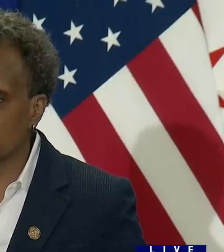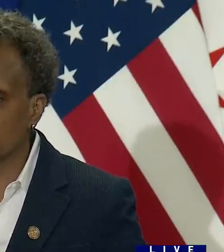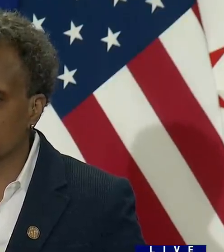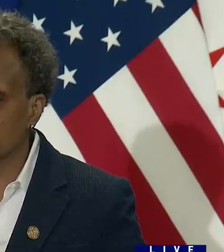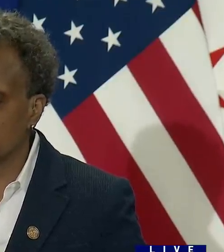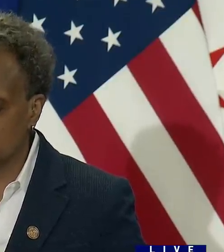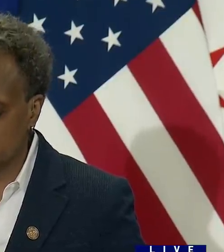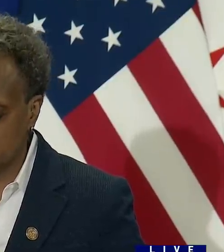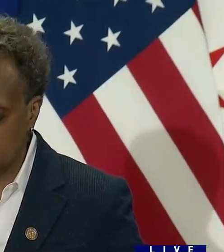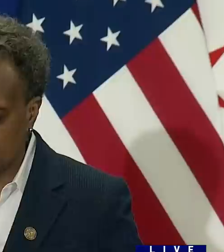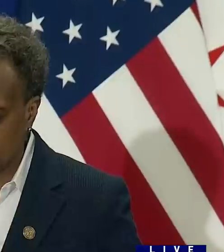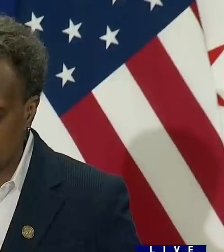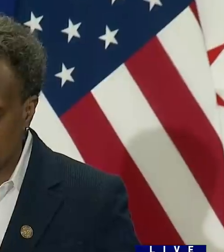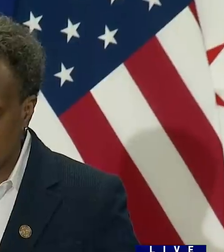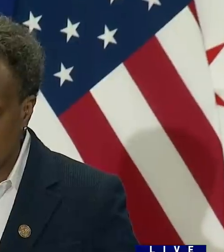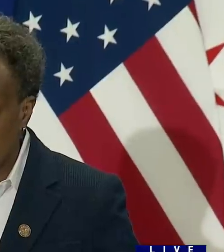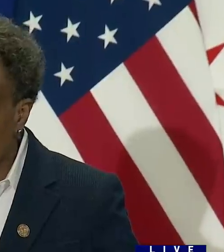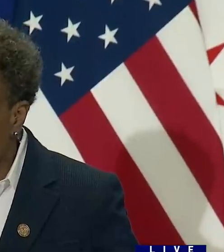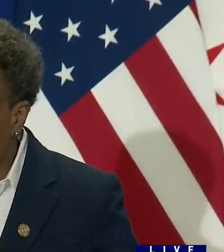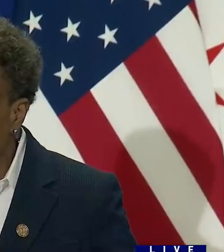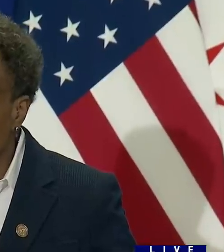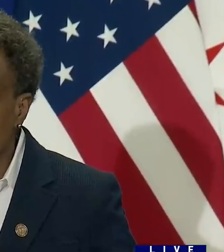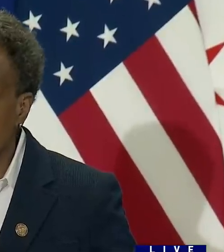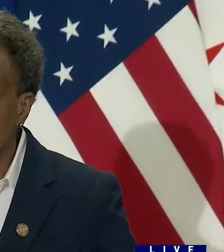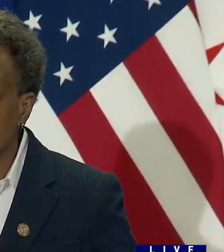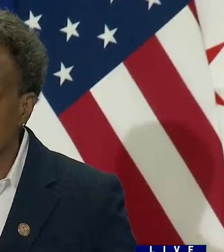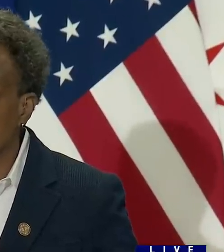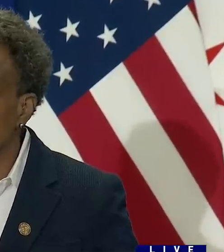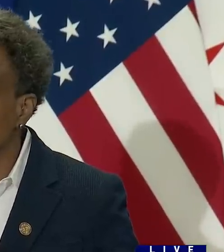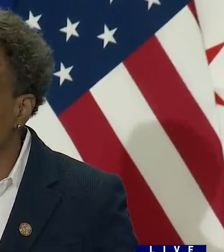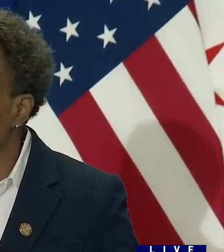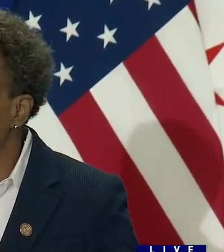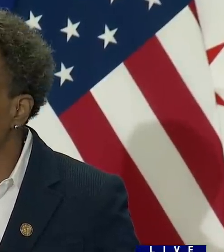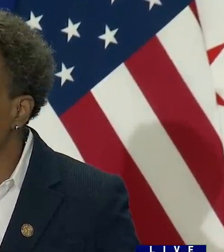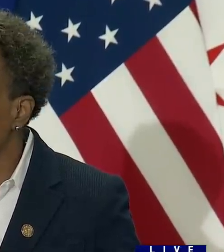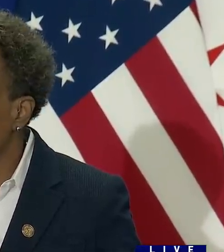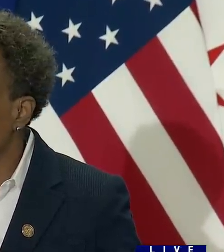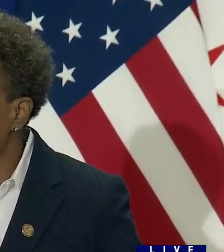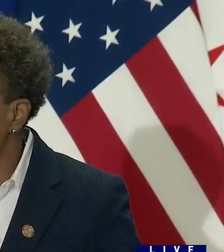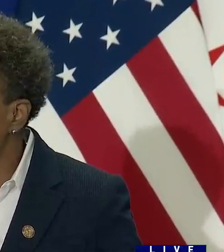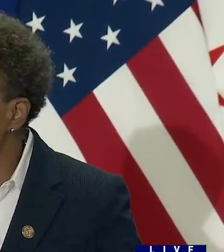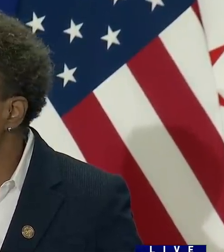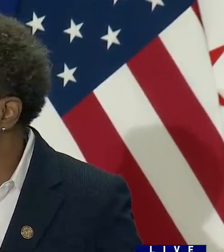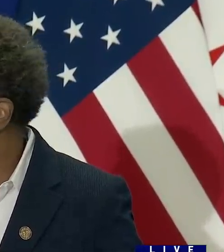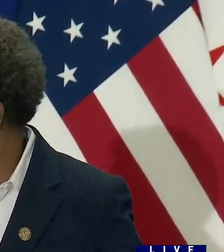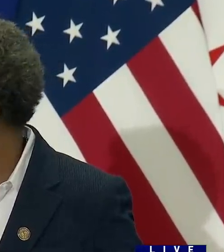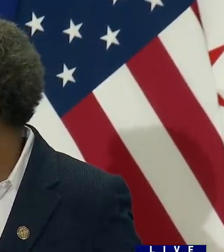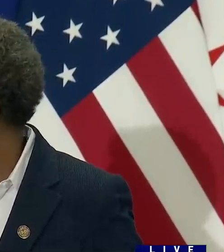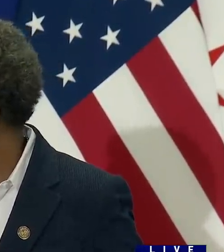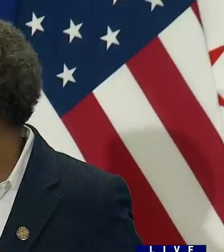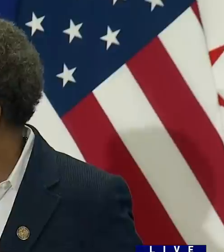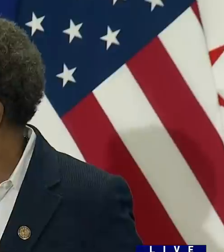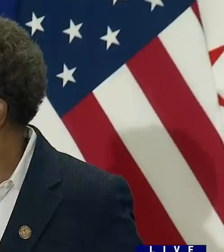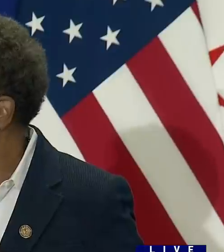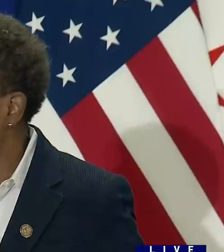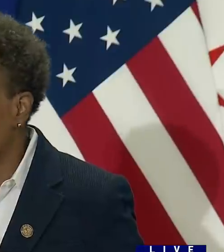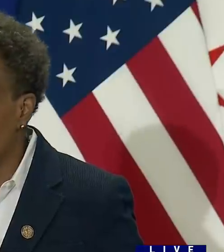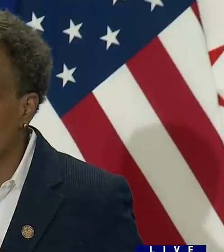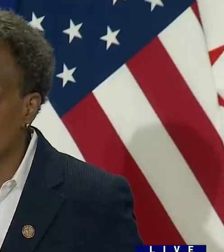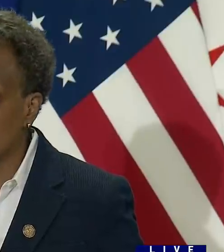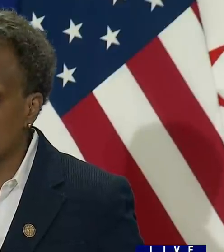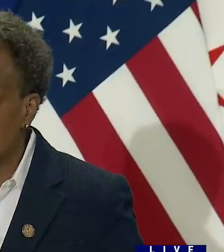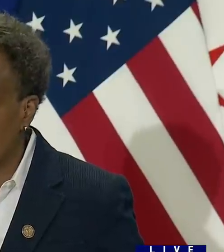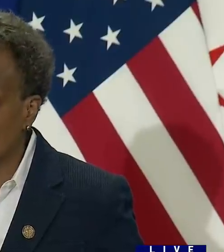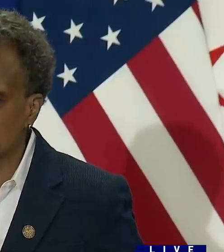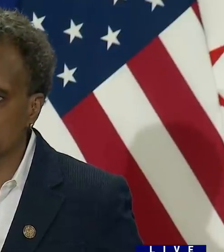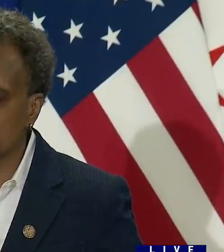brown people in our city. We have a moment to make a huge difference, and we're going to seize this moment aggressively and move